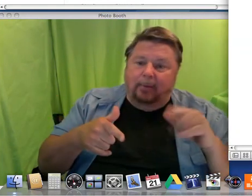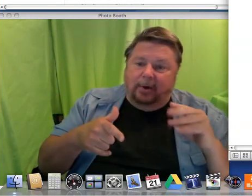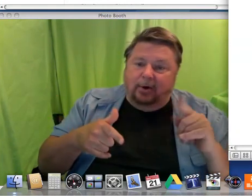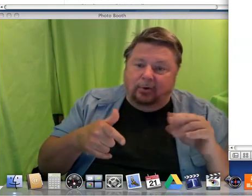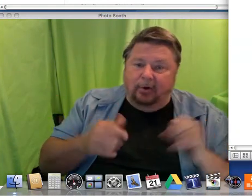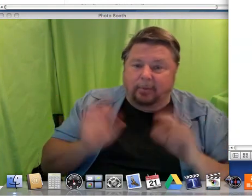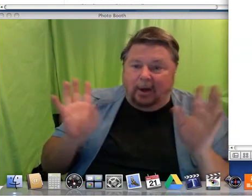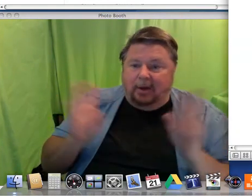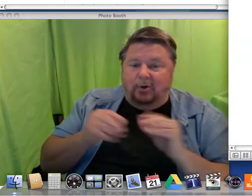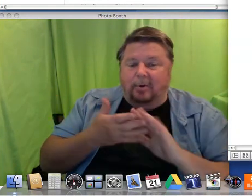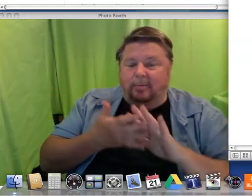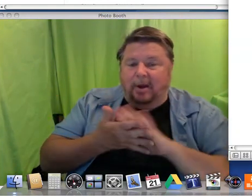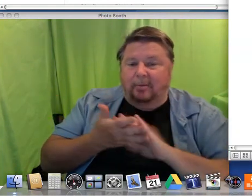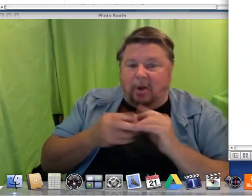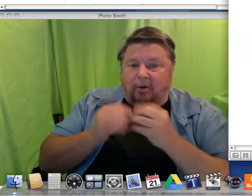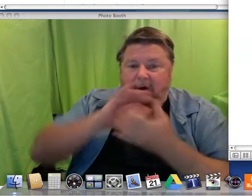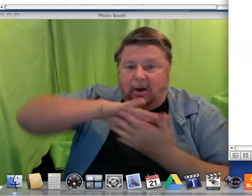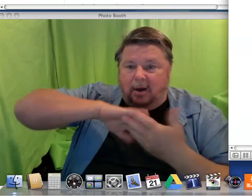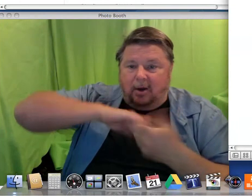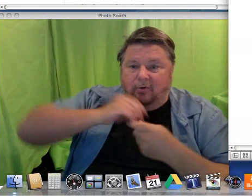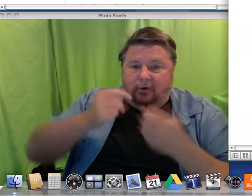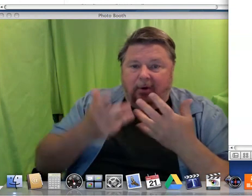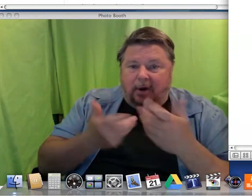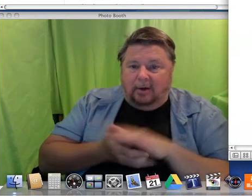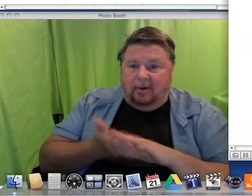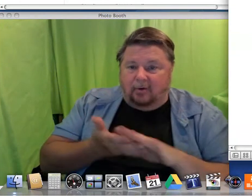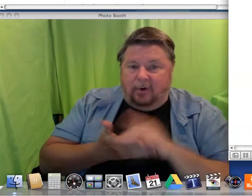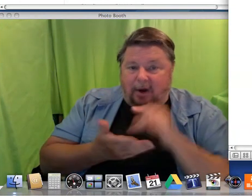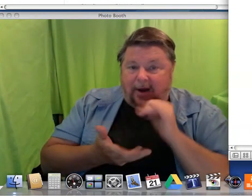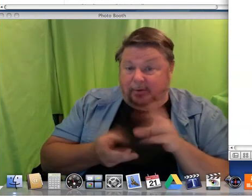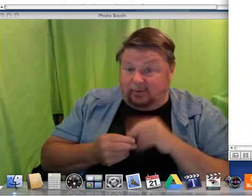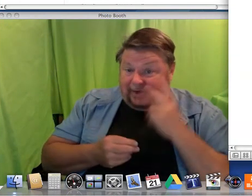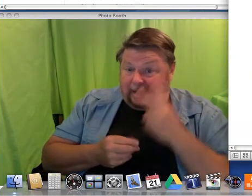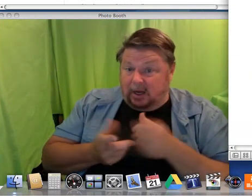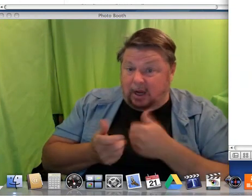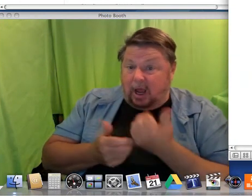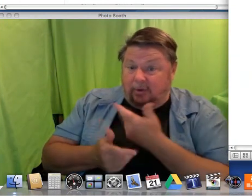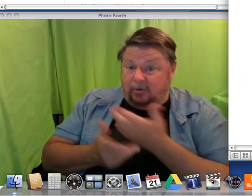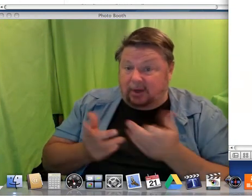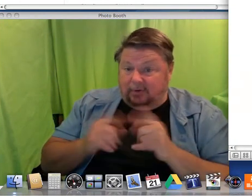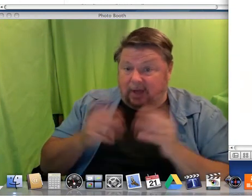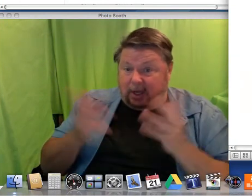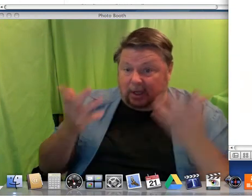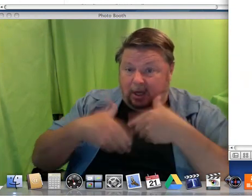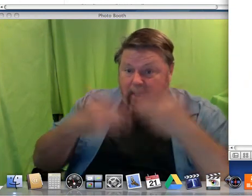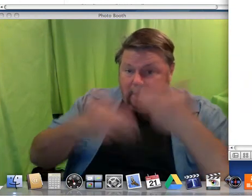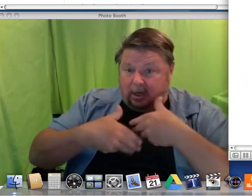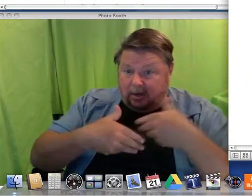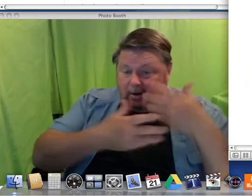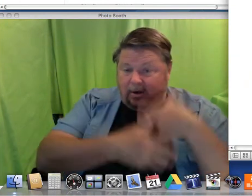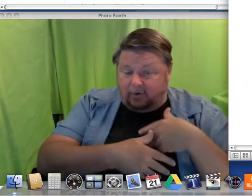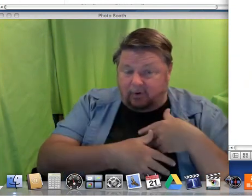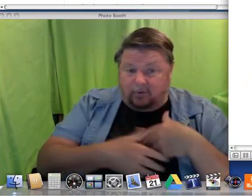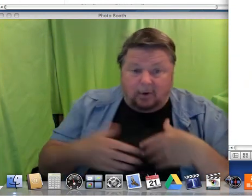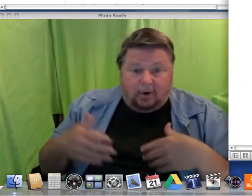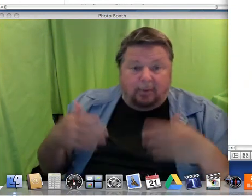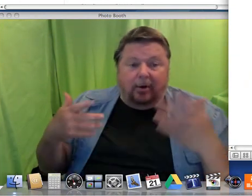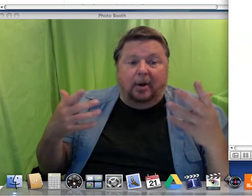pigmentosa. So it becomes colored over, and therefore not able to see other things than the covered